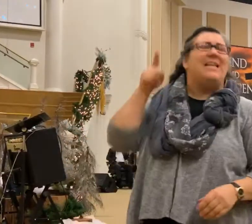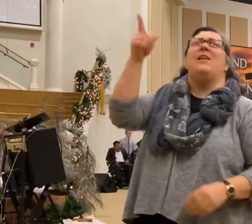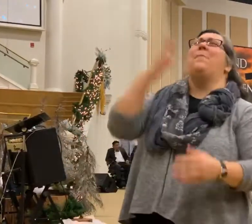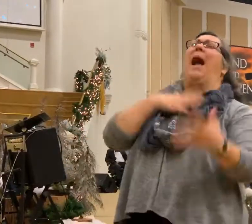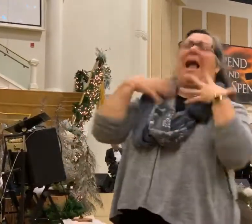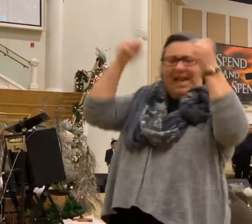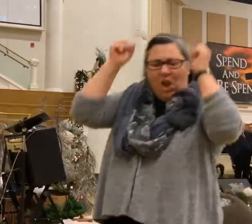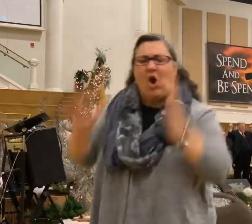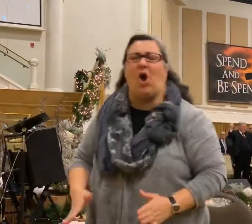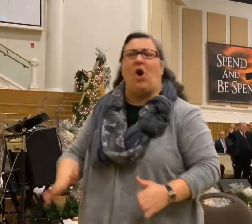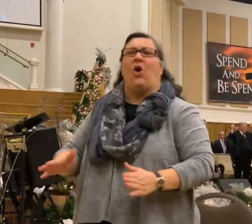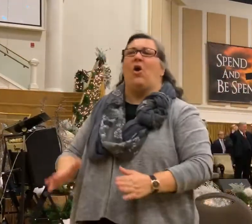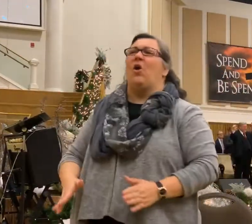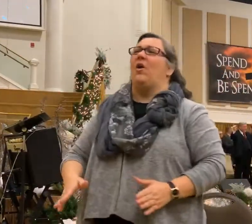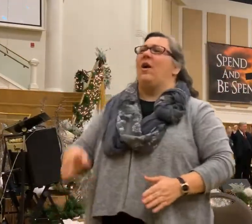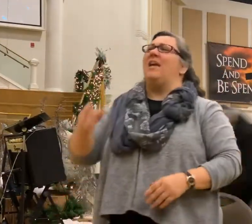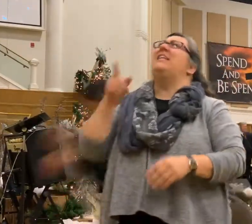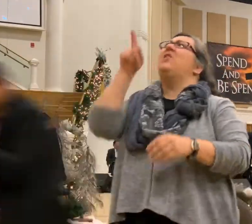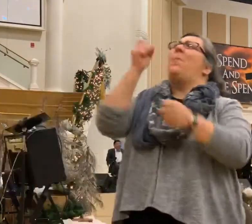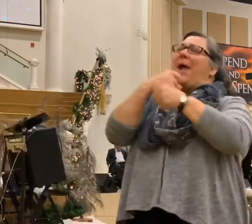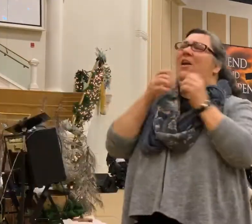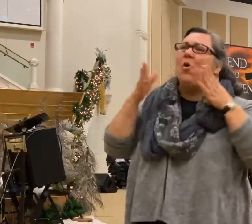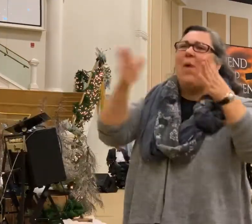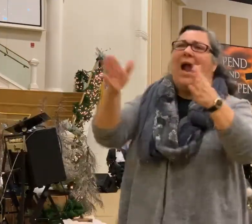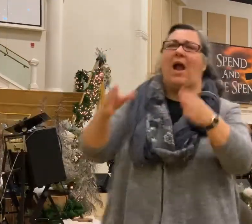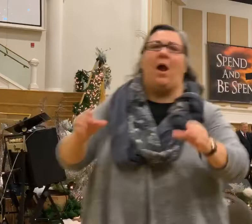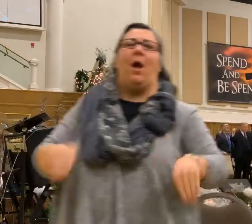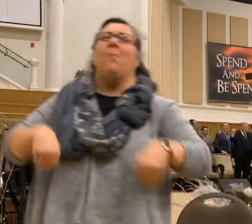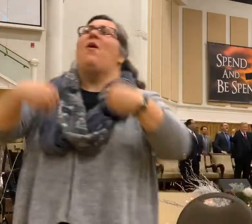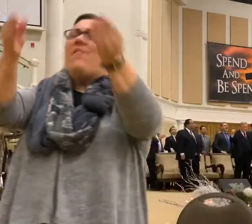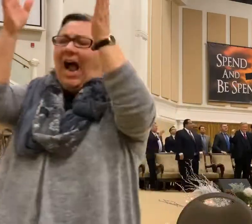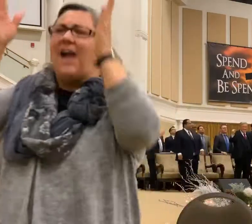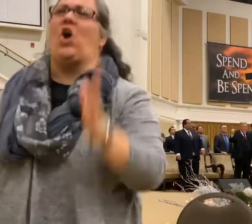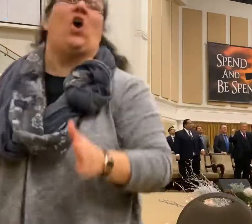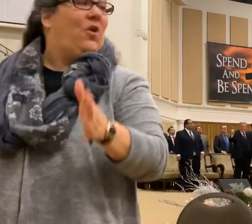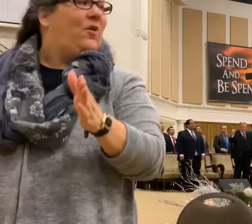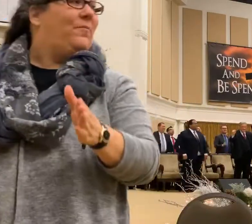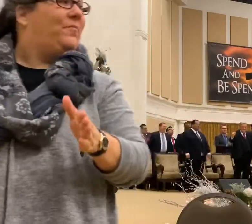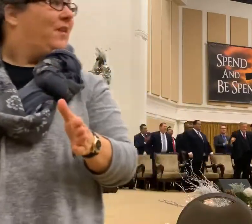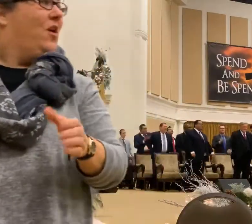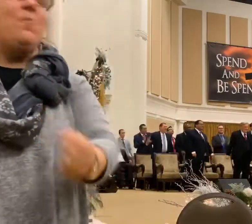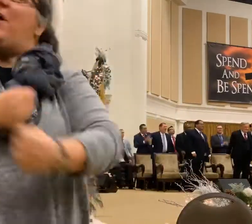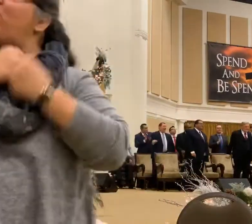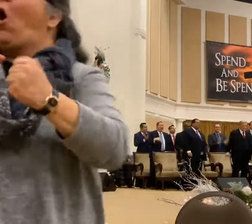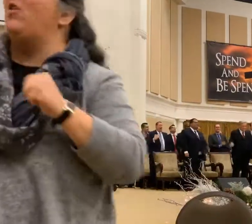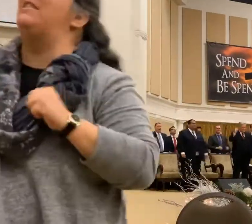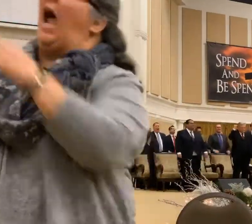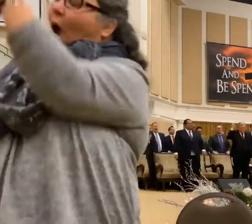Yeah.